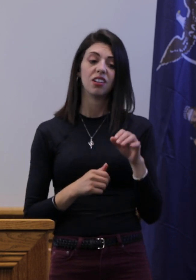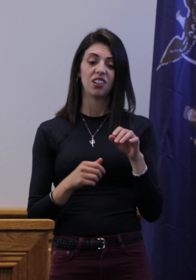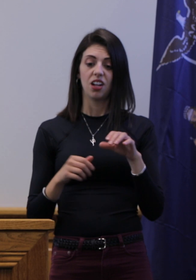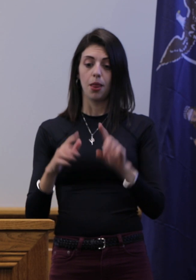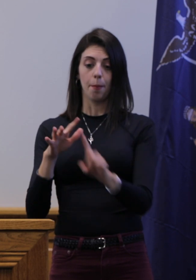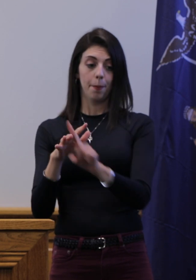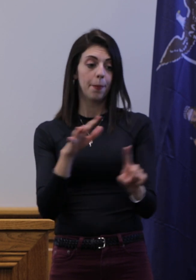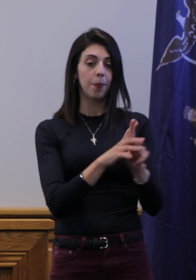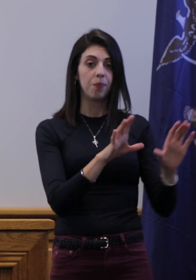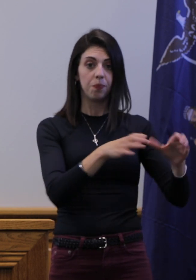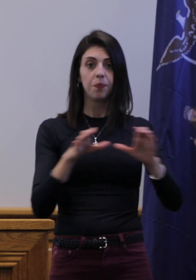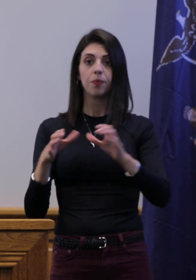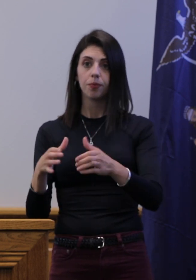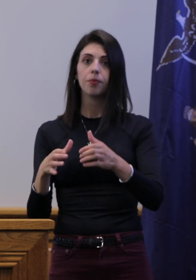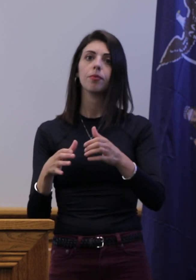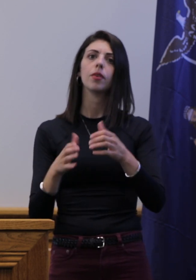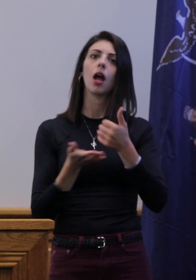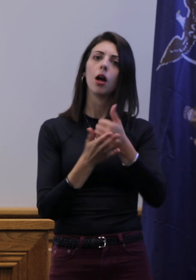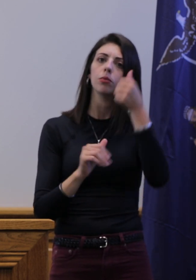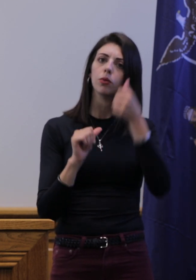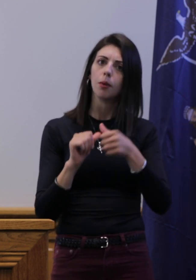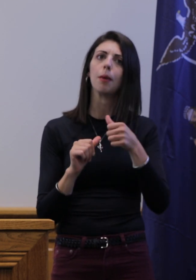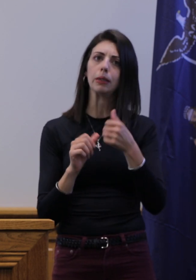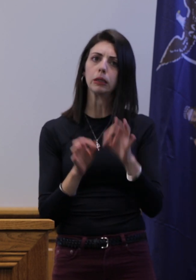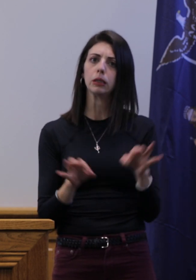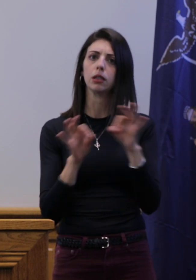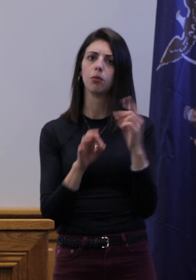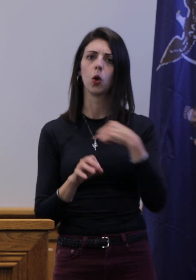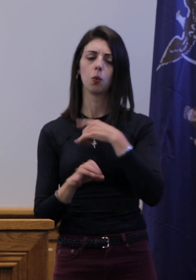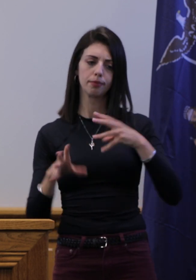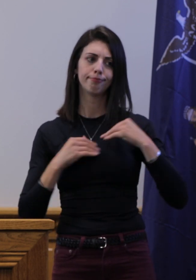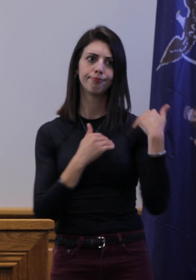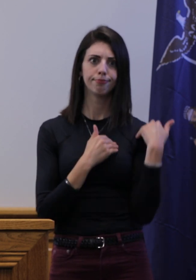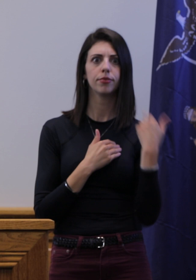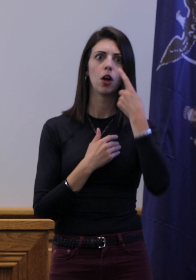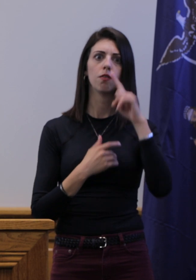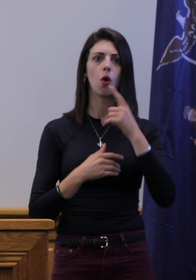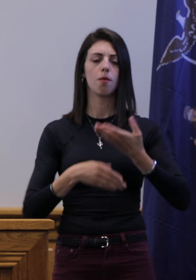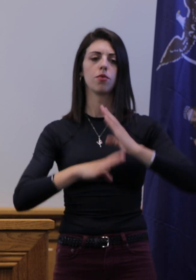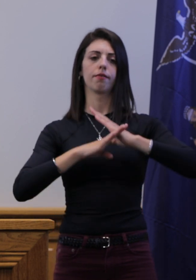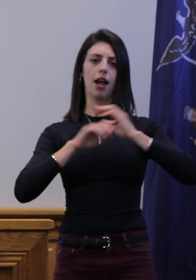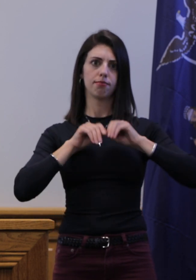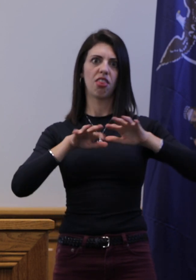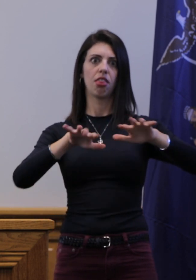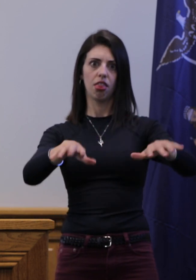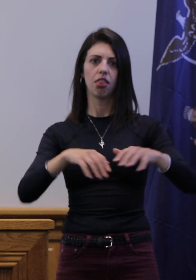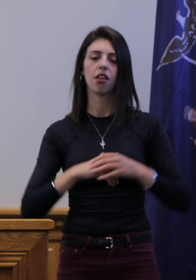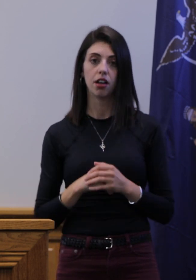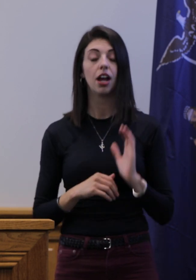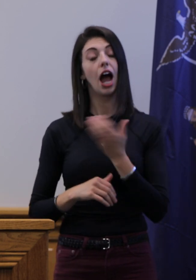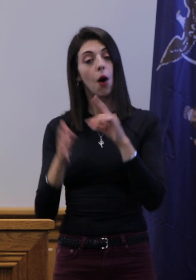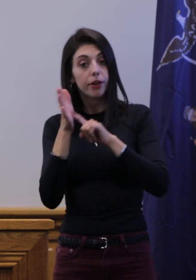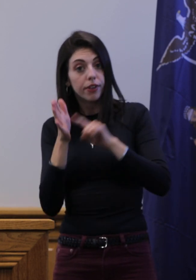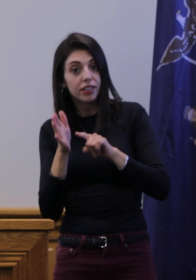responsibility for preventing the spread of COVID-19 virus. Our investigations have often been complicated